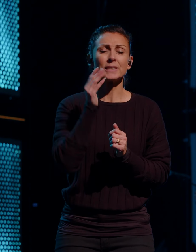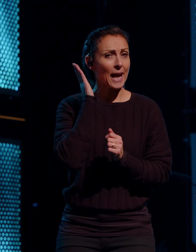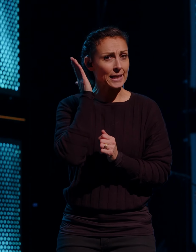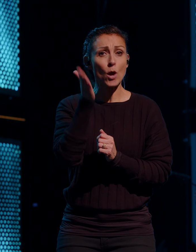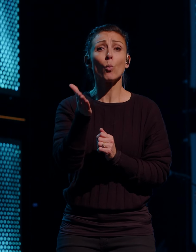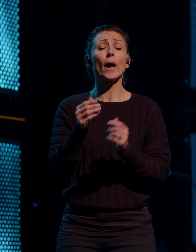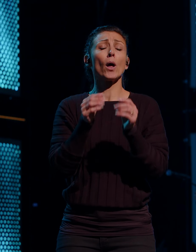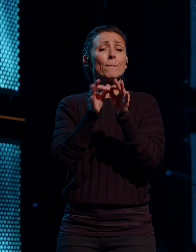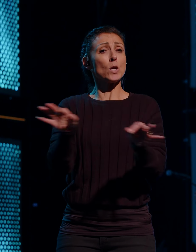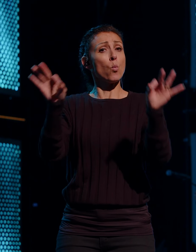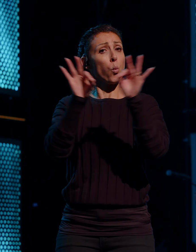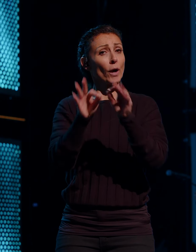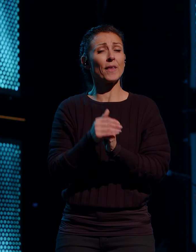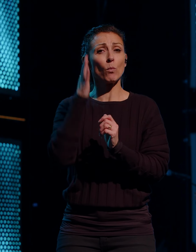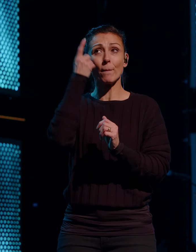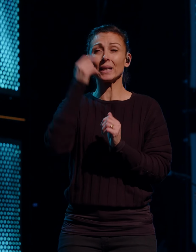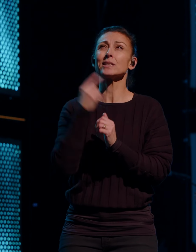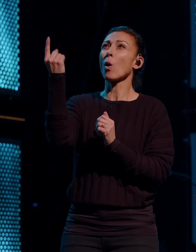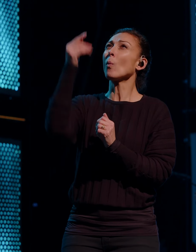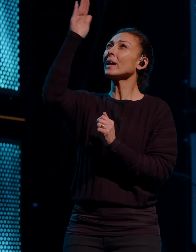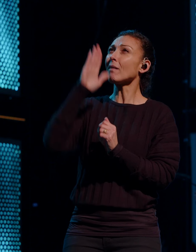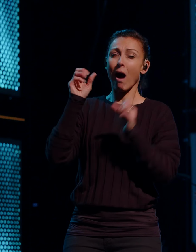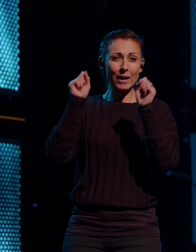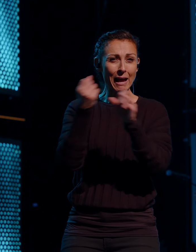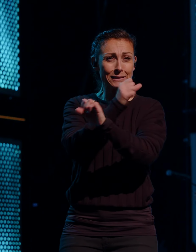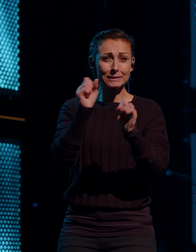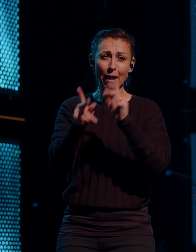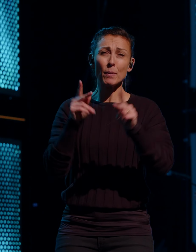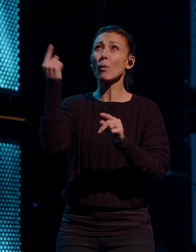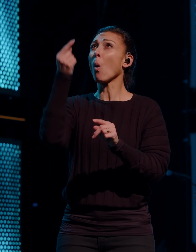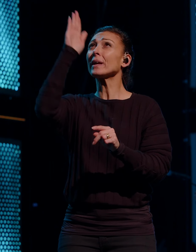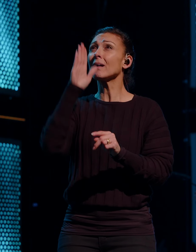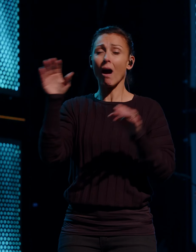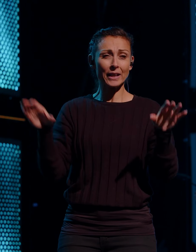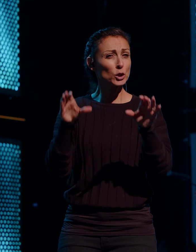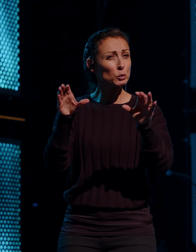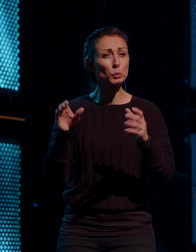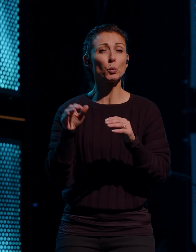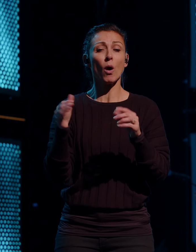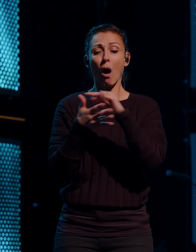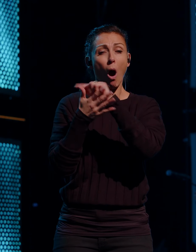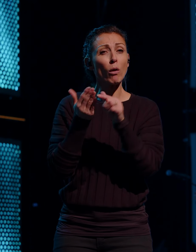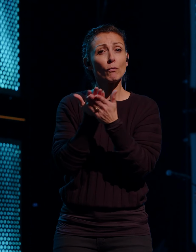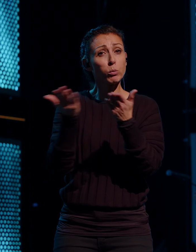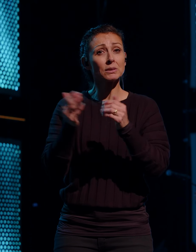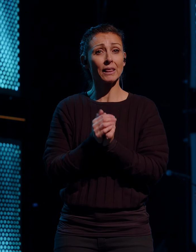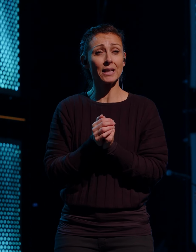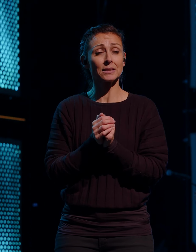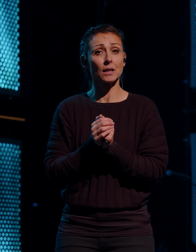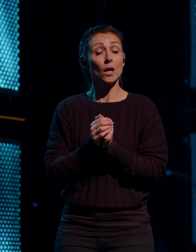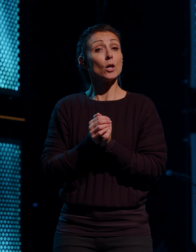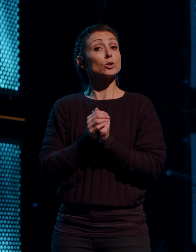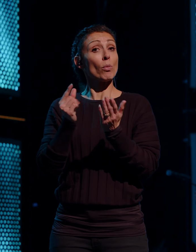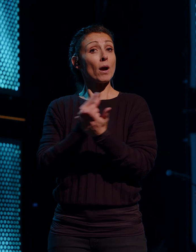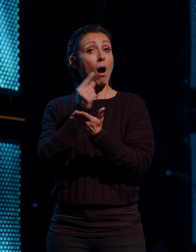can do. We'll see God save people. The gospel drove Paul and